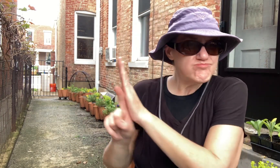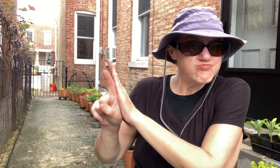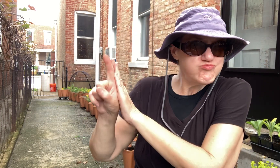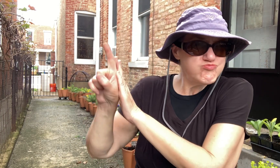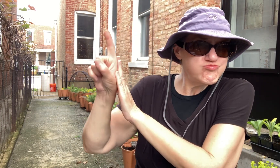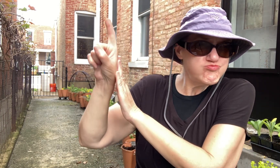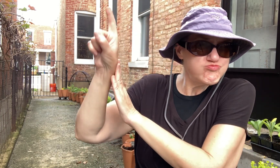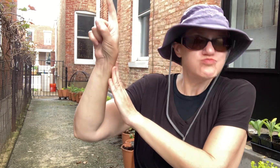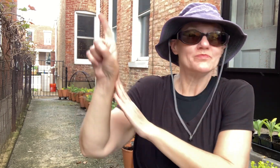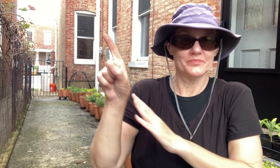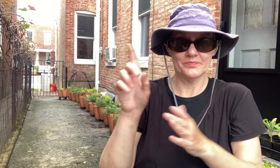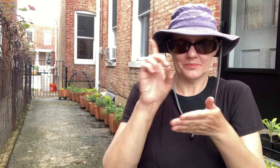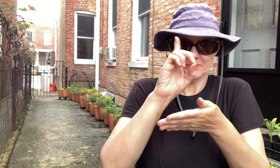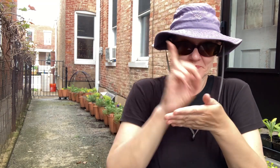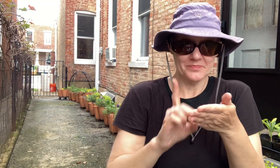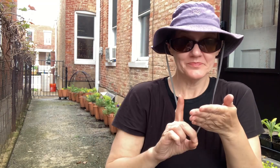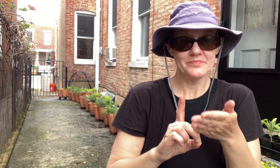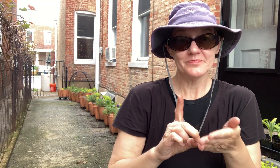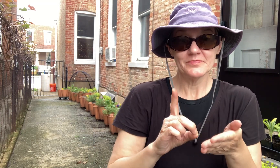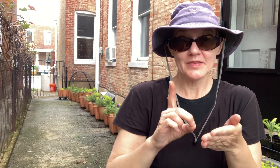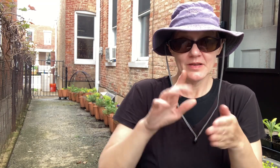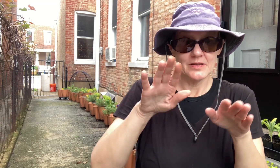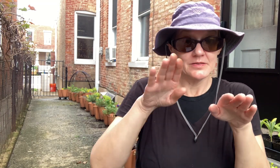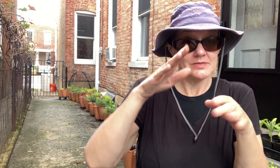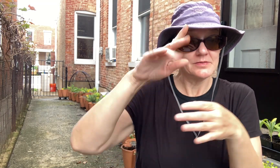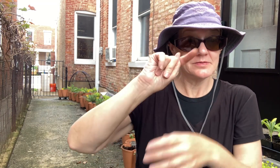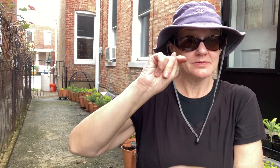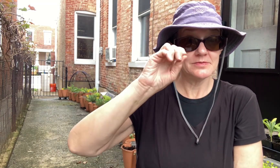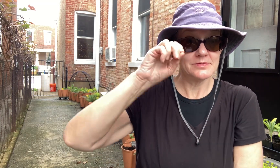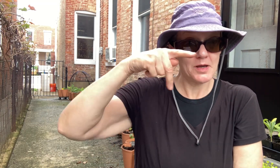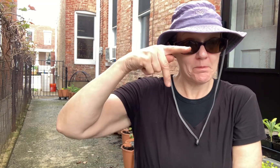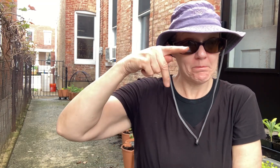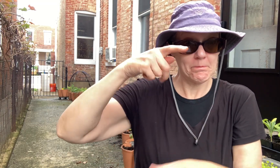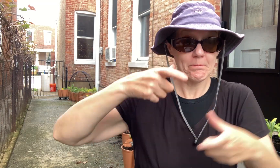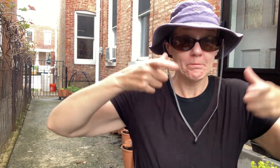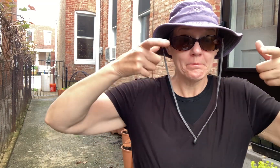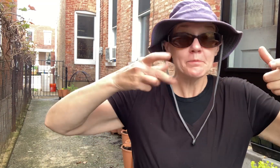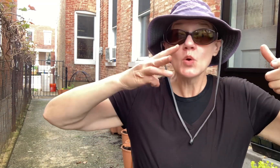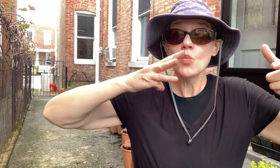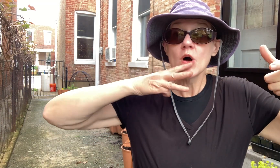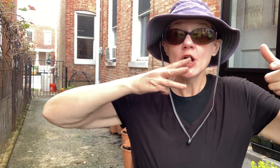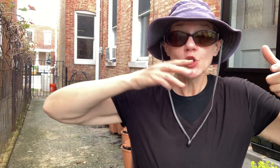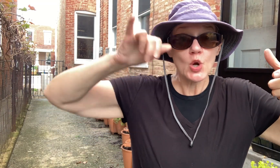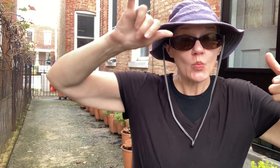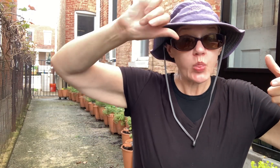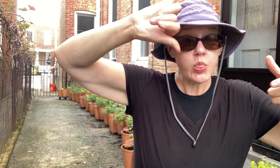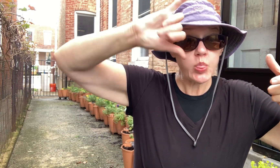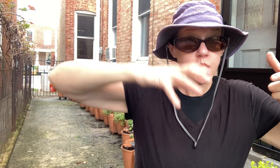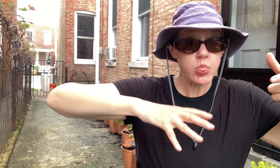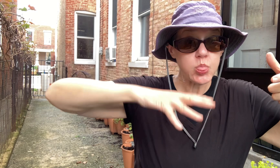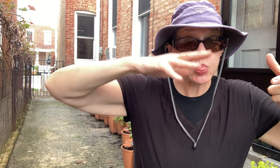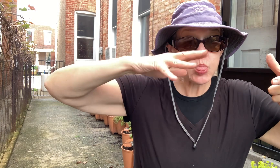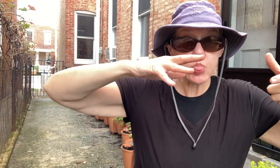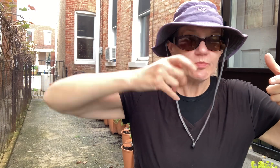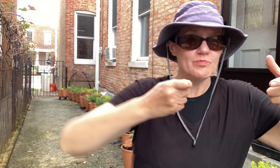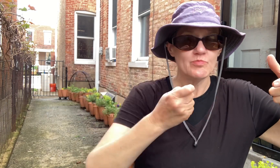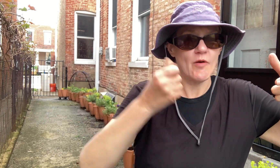and we have really tall homes. So I designed the top, where it fills up